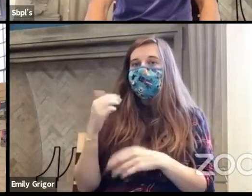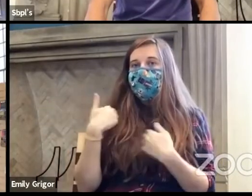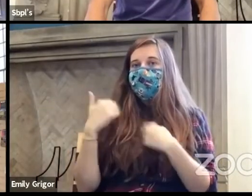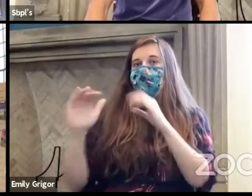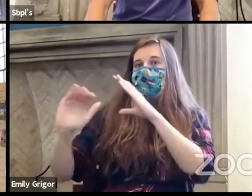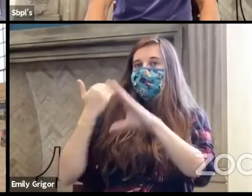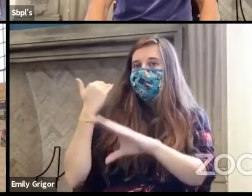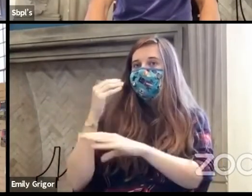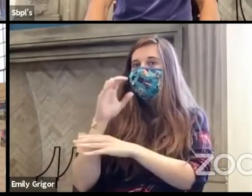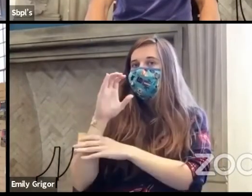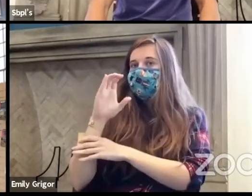at